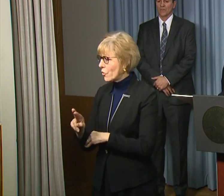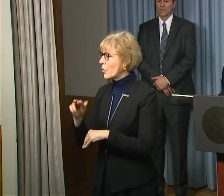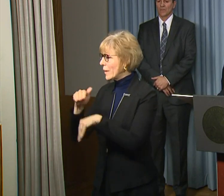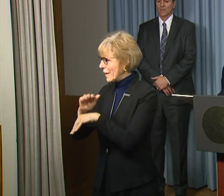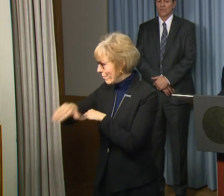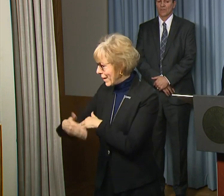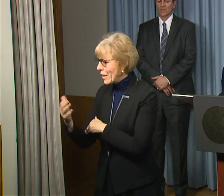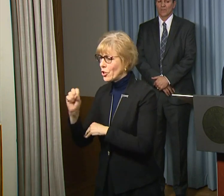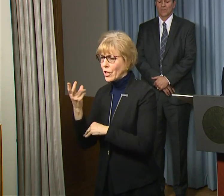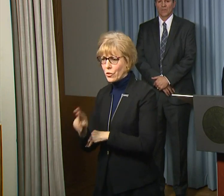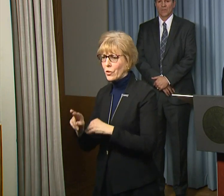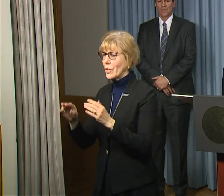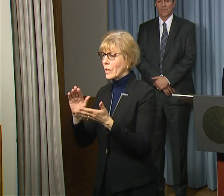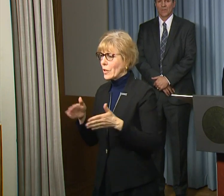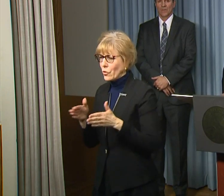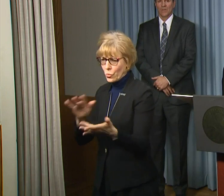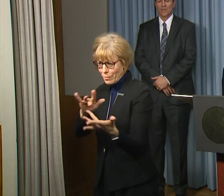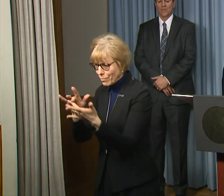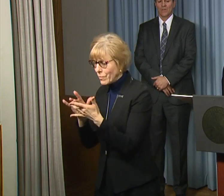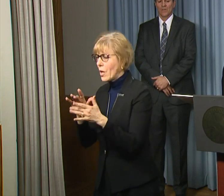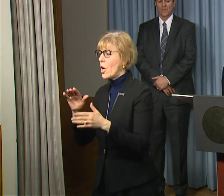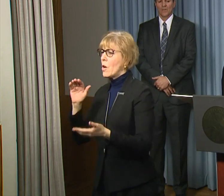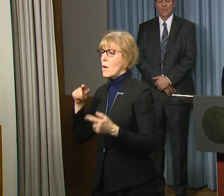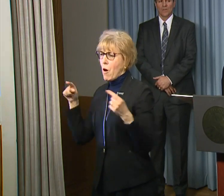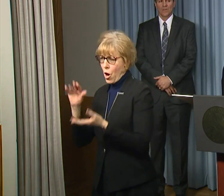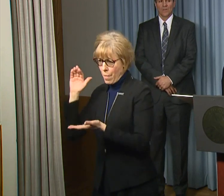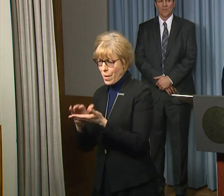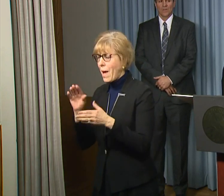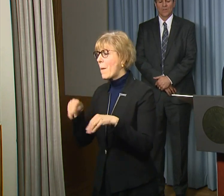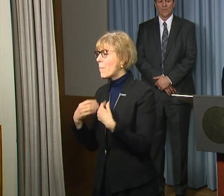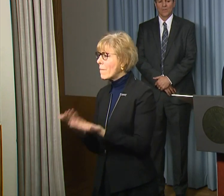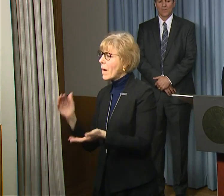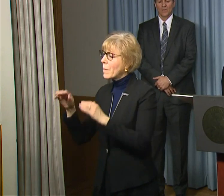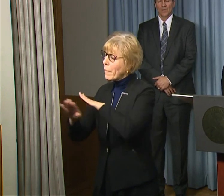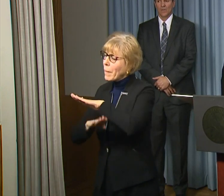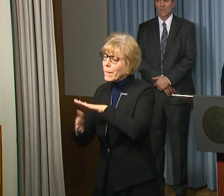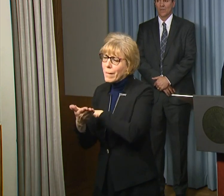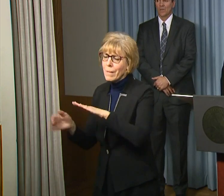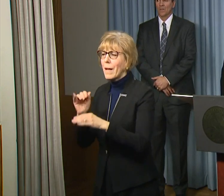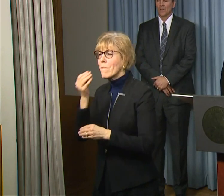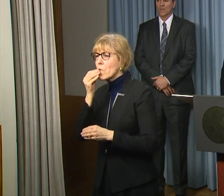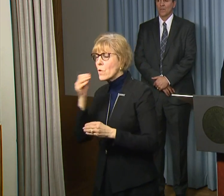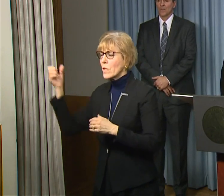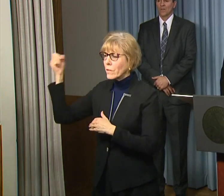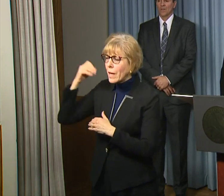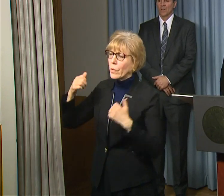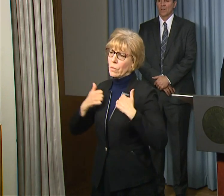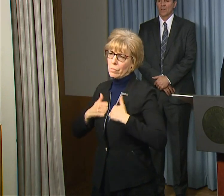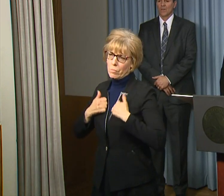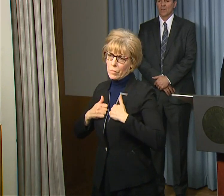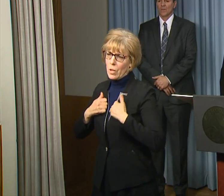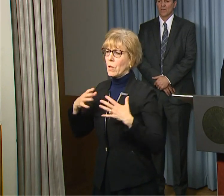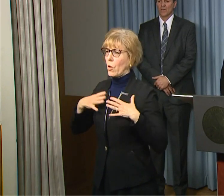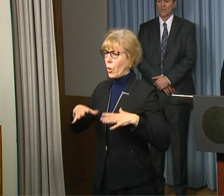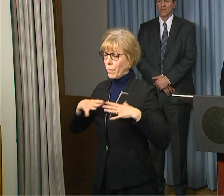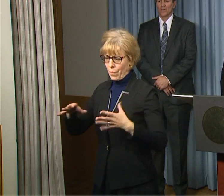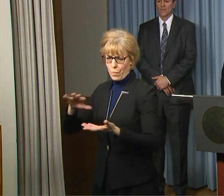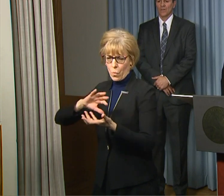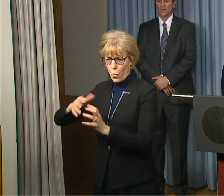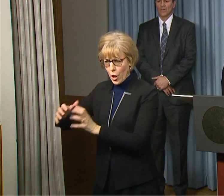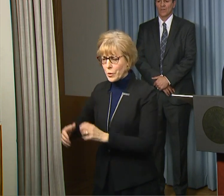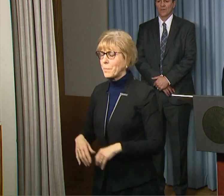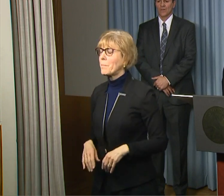housing, harm reduction, and caring for other basic needs like food, showers, and laundry. I will also say they are in the midst